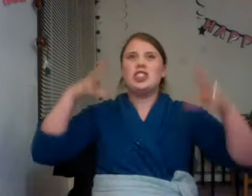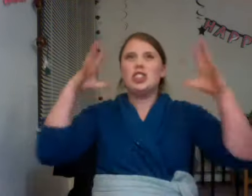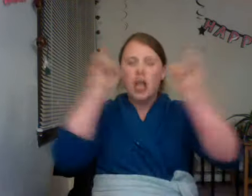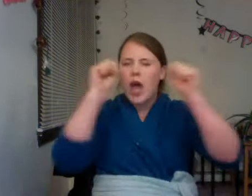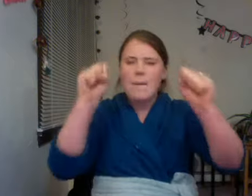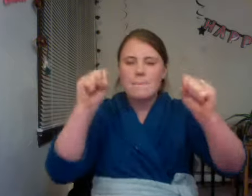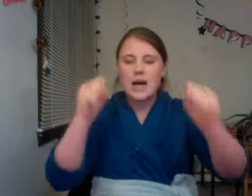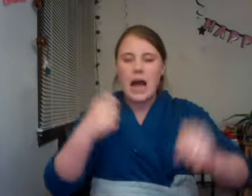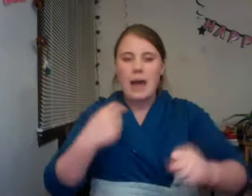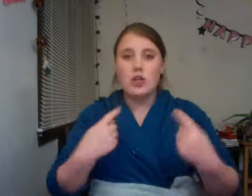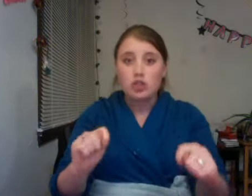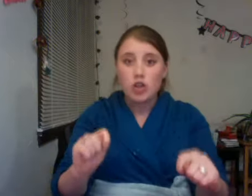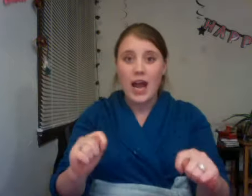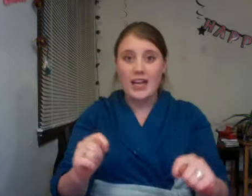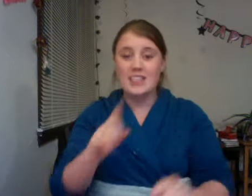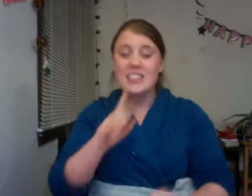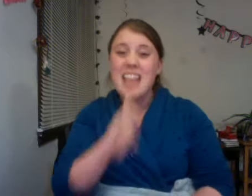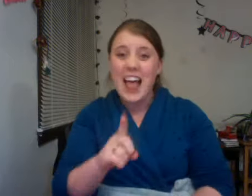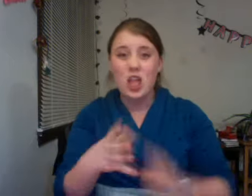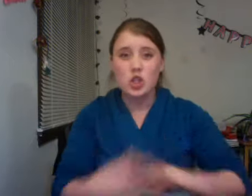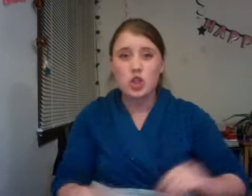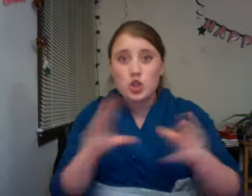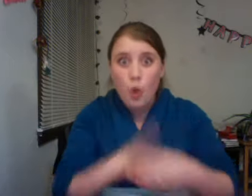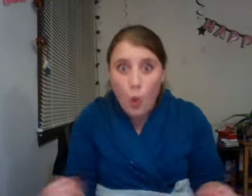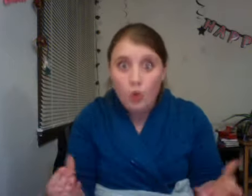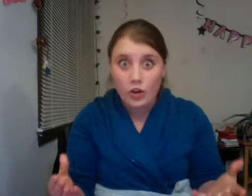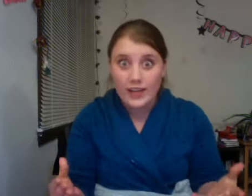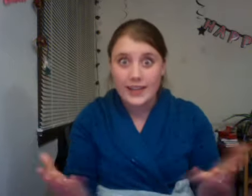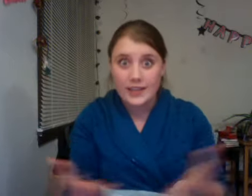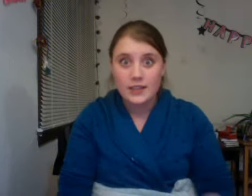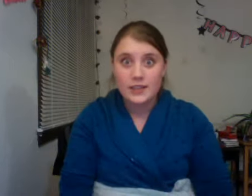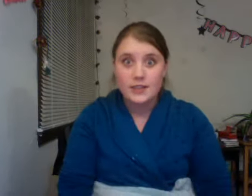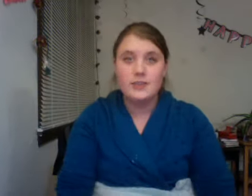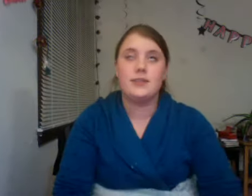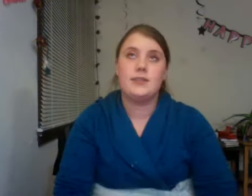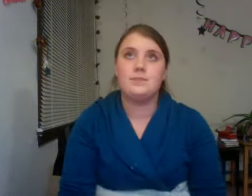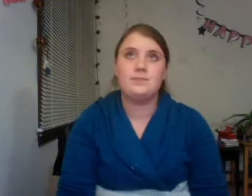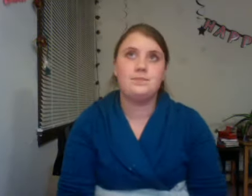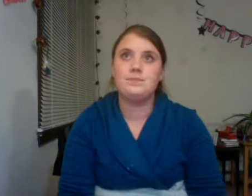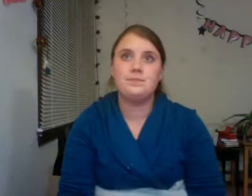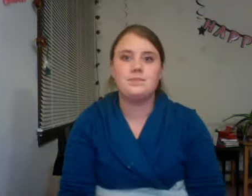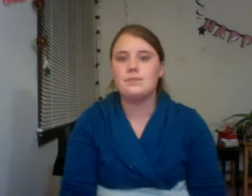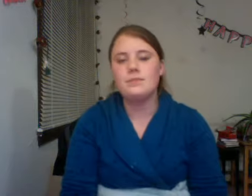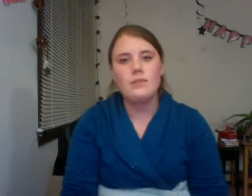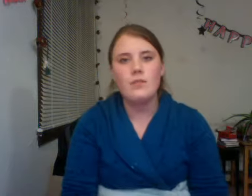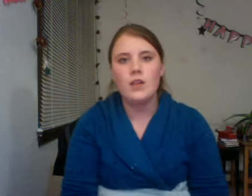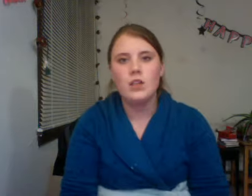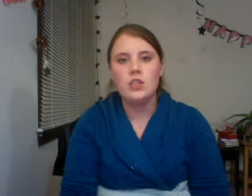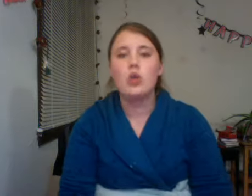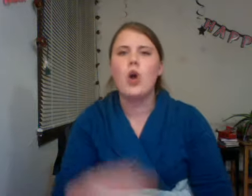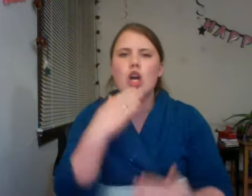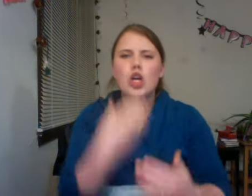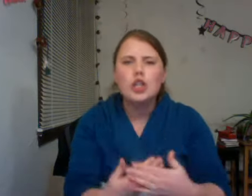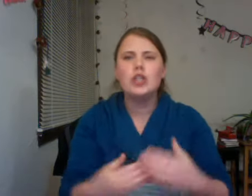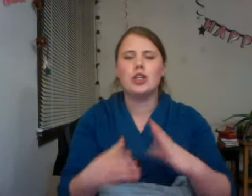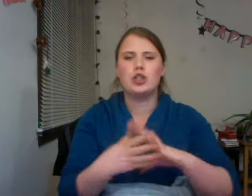Because good storytelling is all about emotional connection. We have to convince our audience